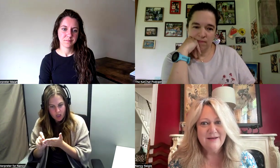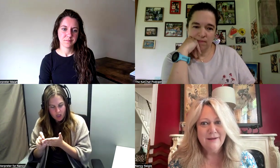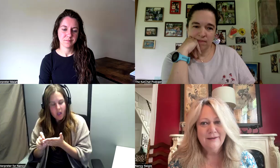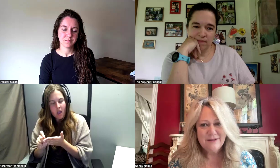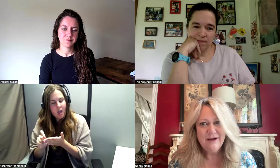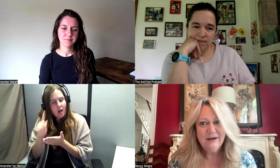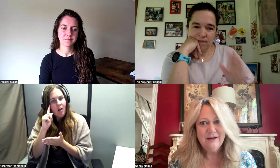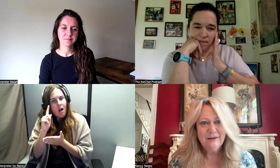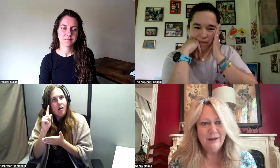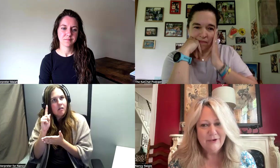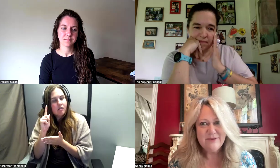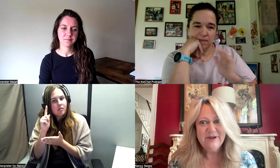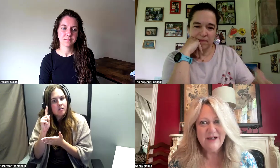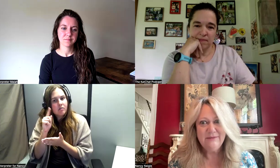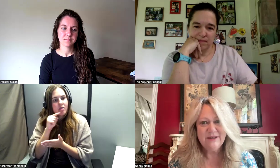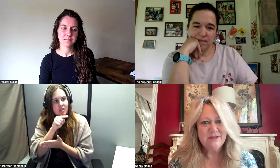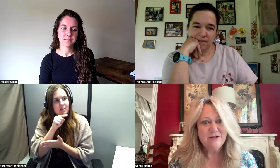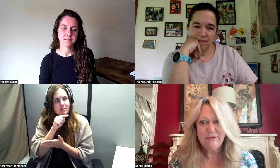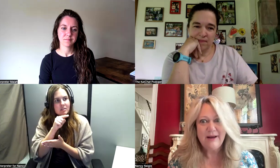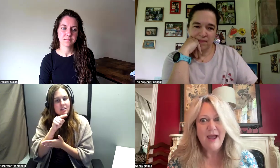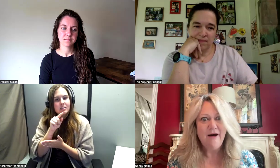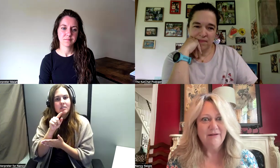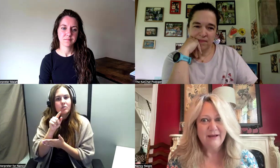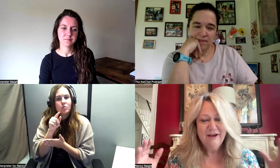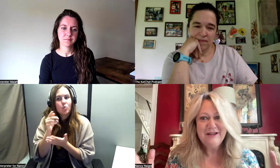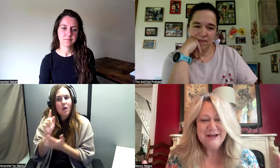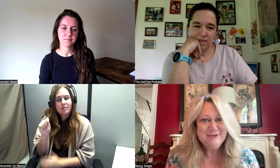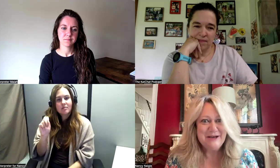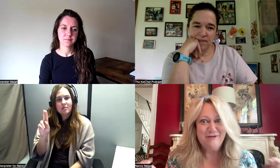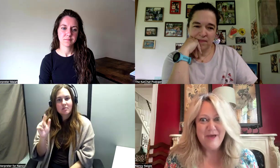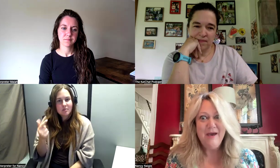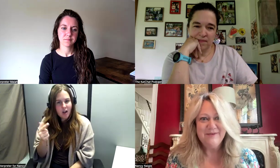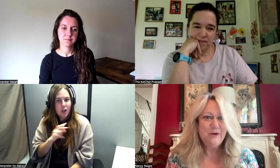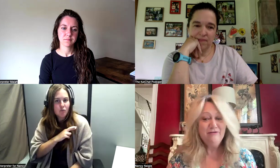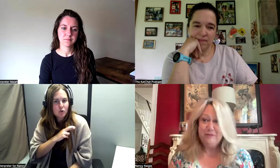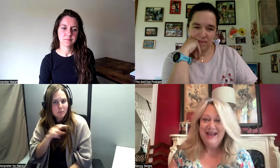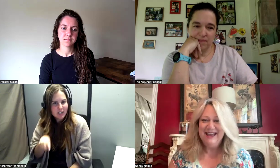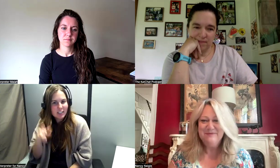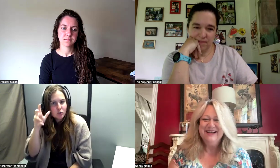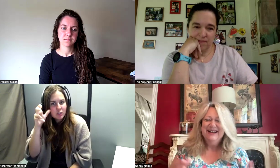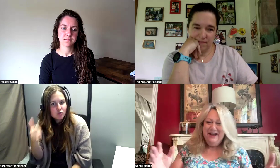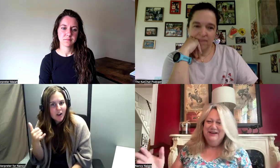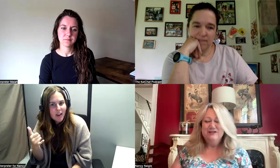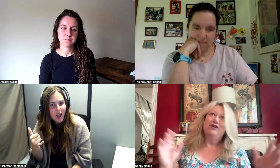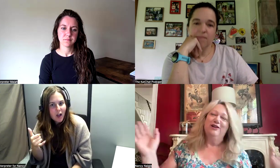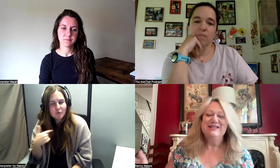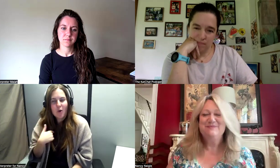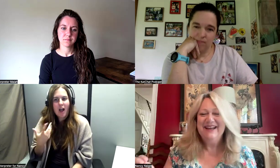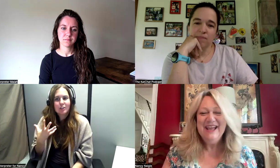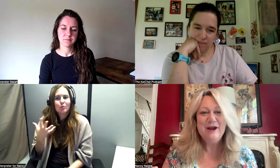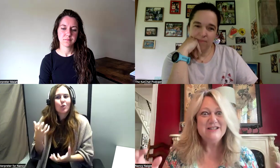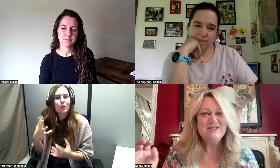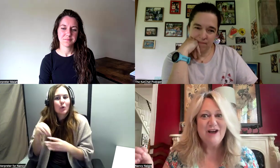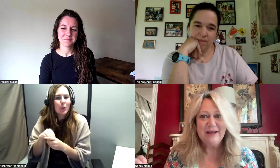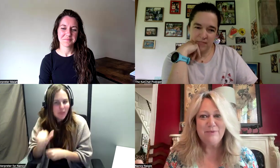that Tug and Rosemary need to be listening to right now. Like it was like for them, it wasn't for me. It was for all of us,